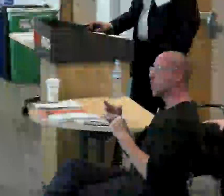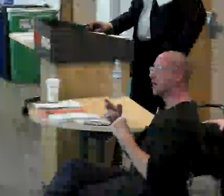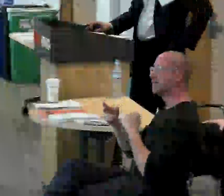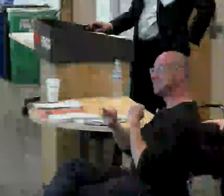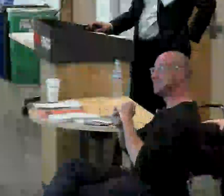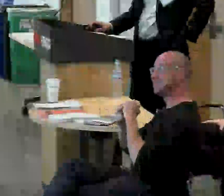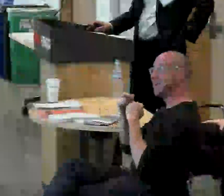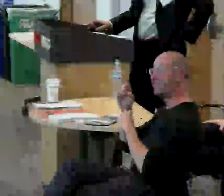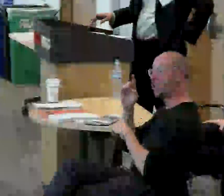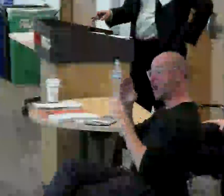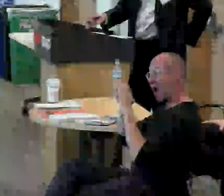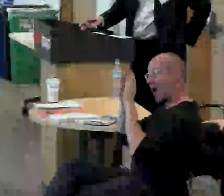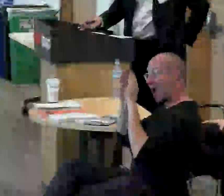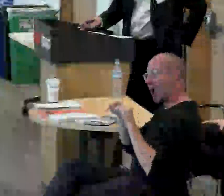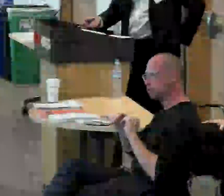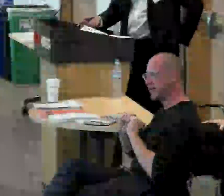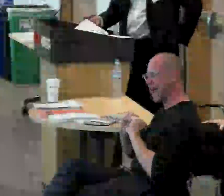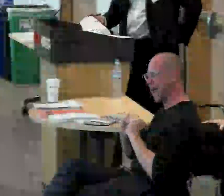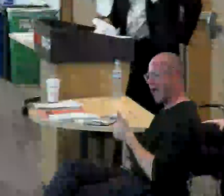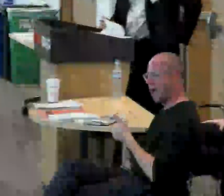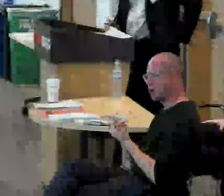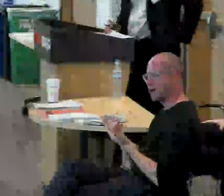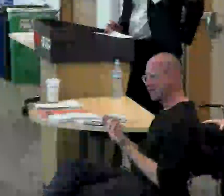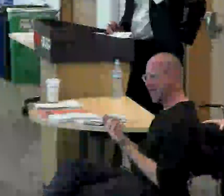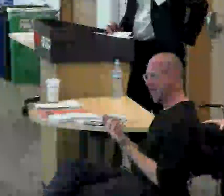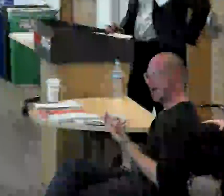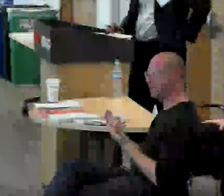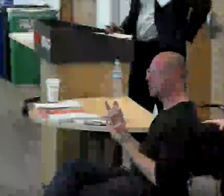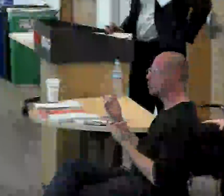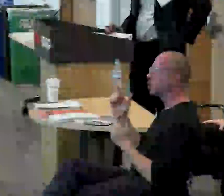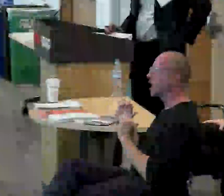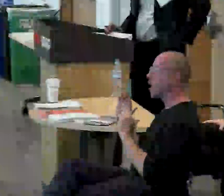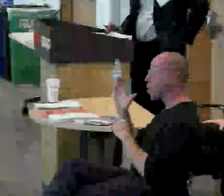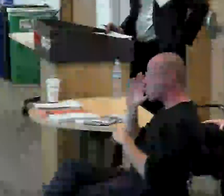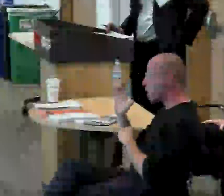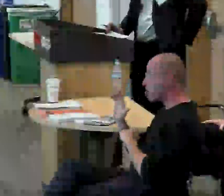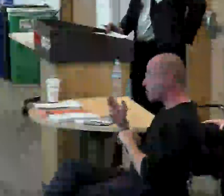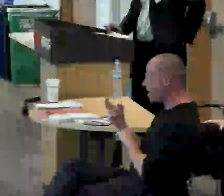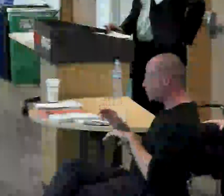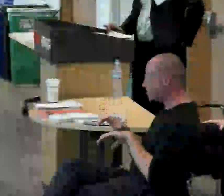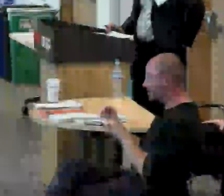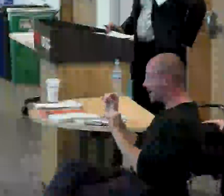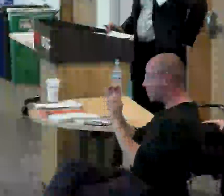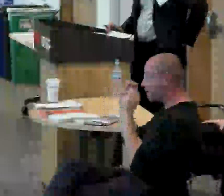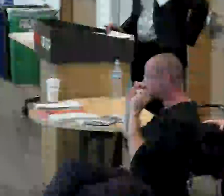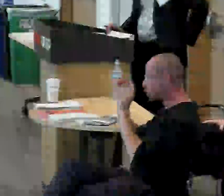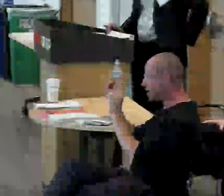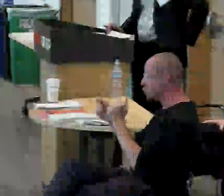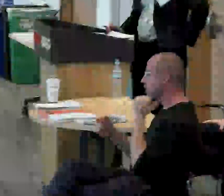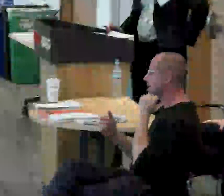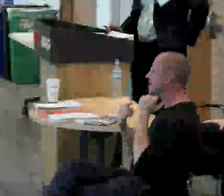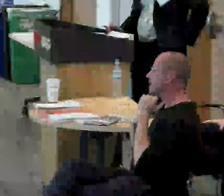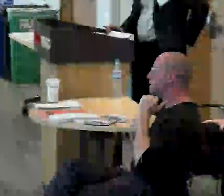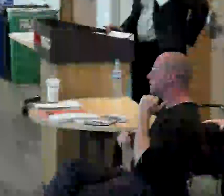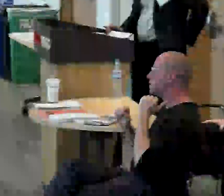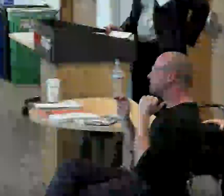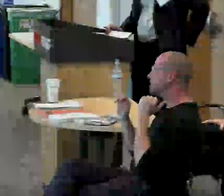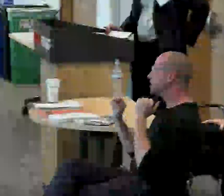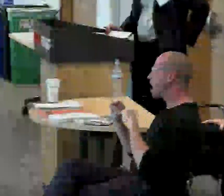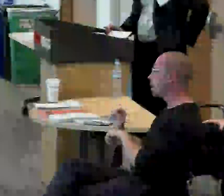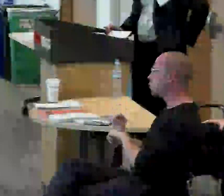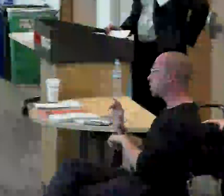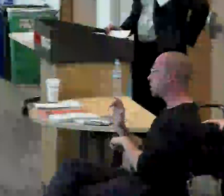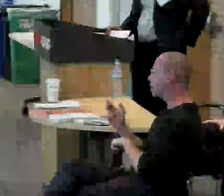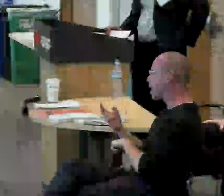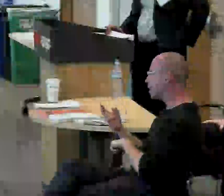a house, how do you really make that happen structurally? This is Scott with the Lighthouse, and we definitely